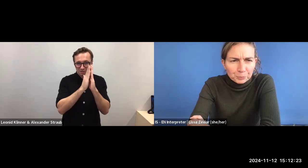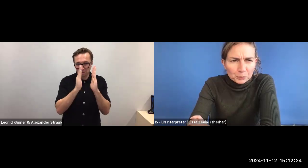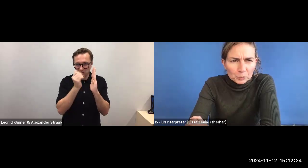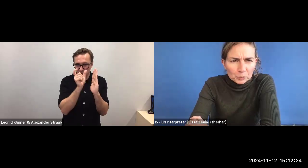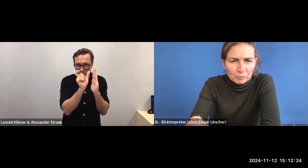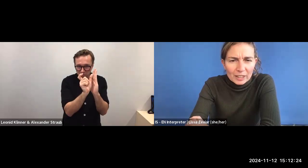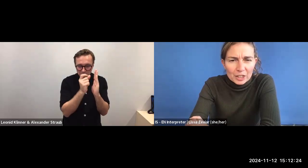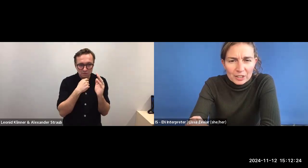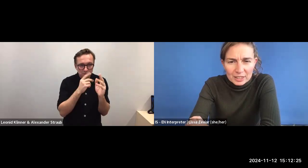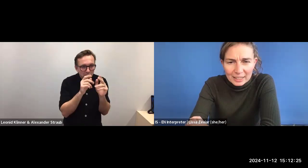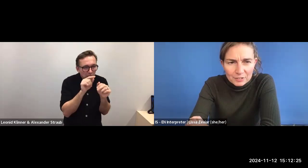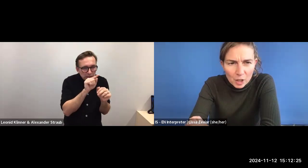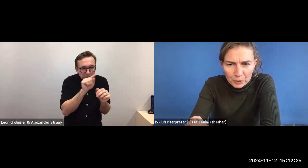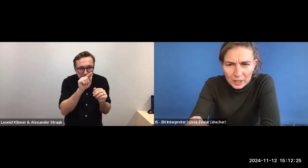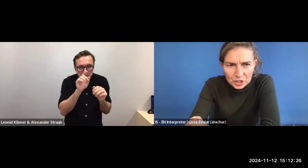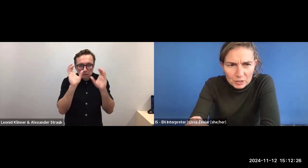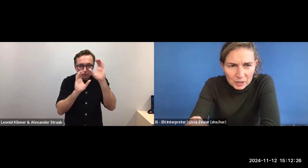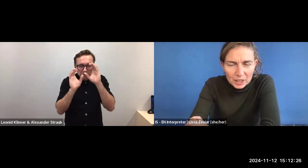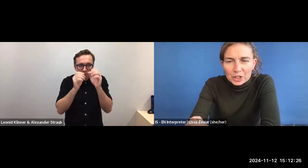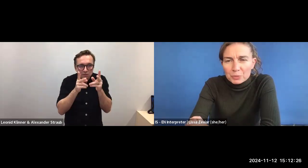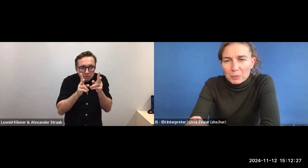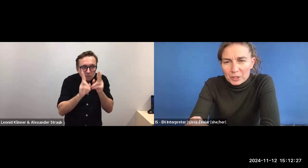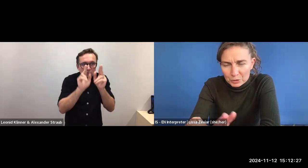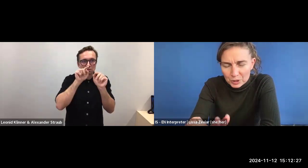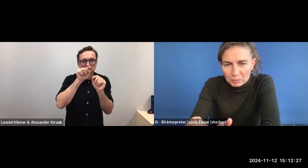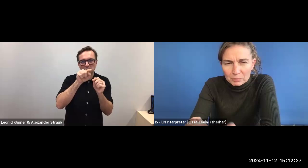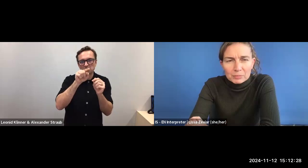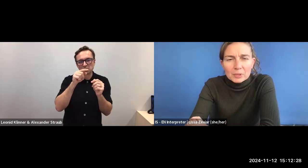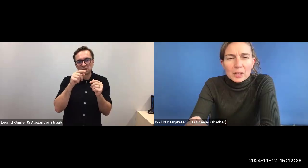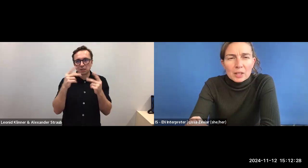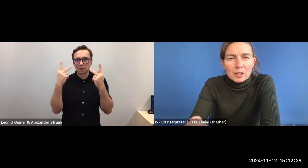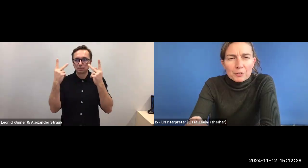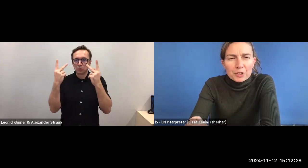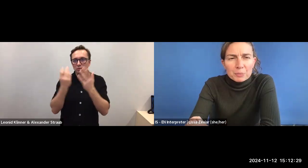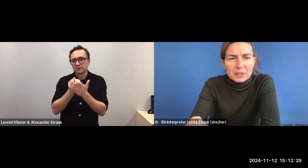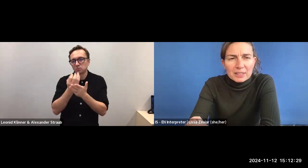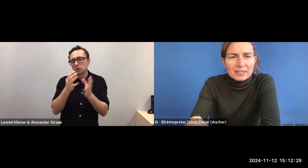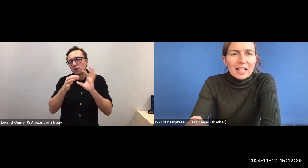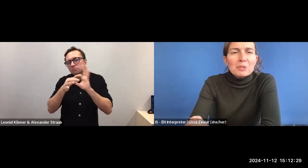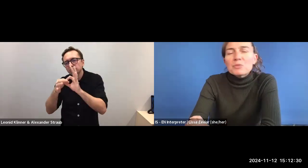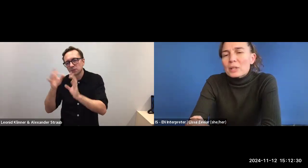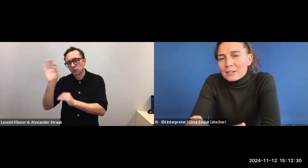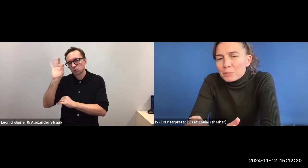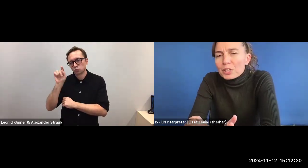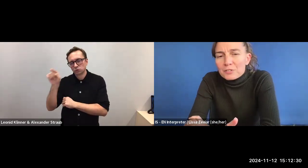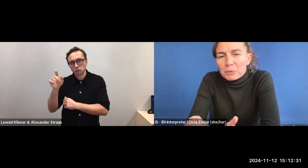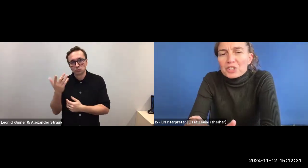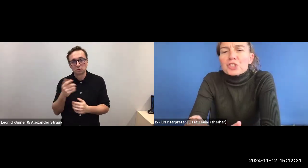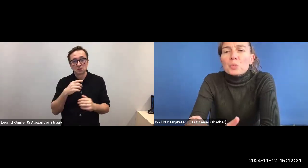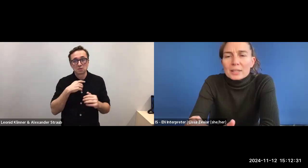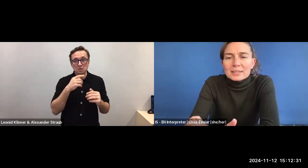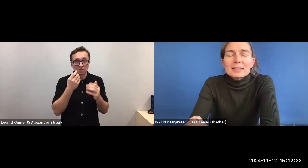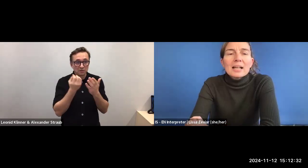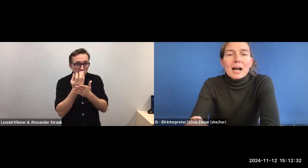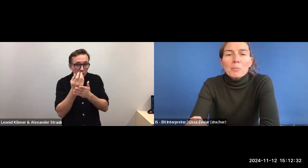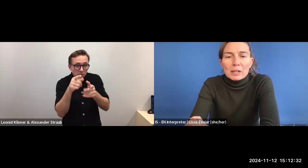follow. And then you had the selective comprehension. So we went to the first piece, and what important information